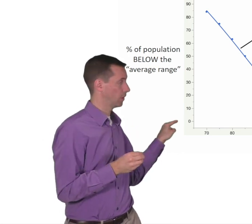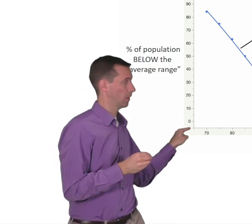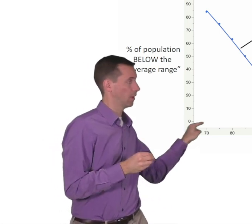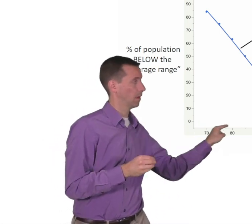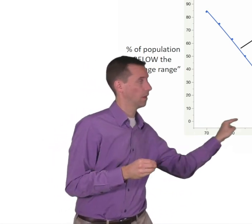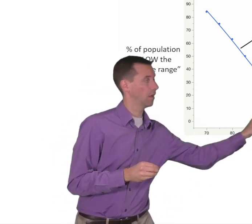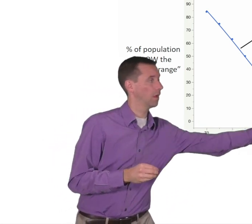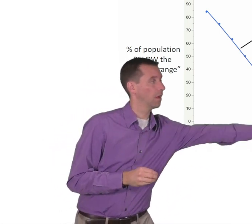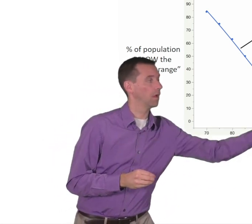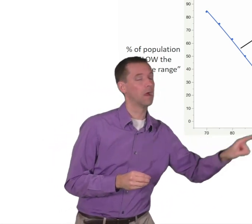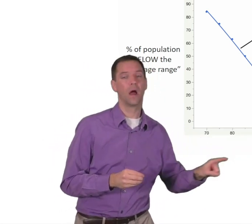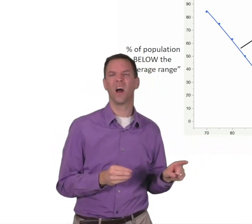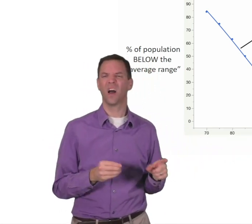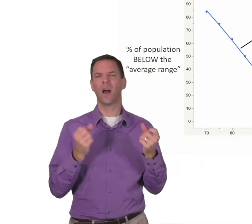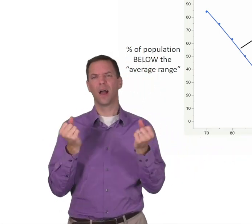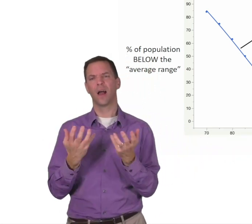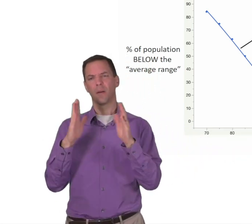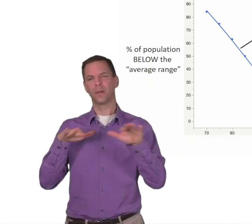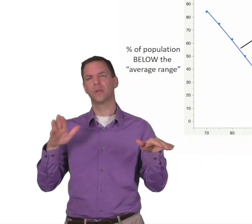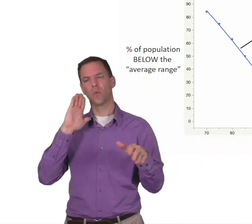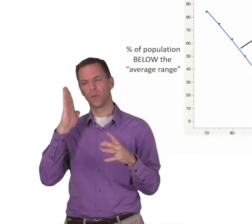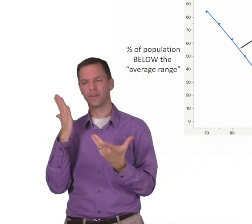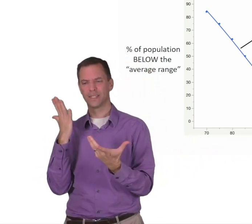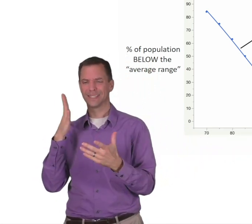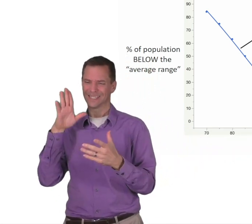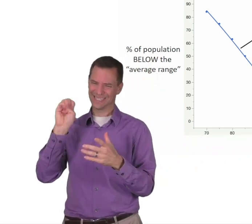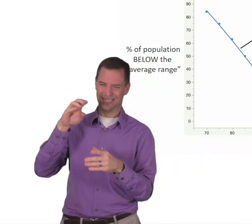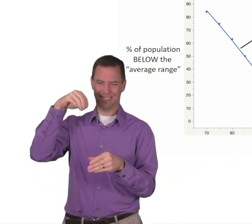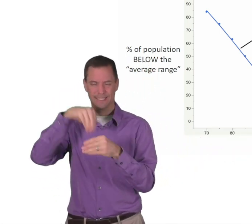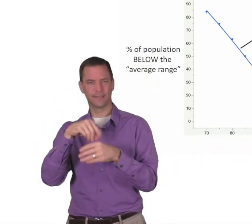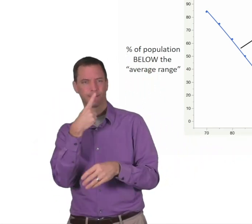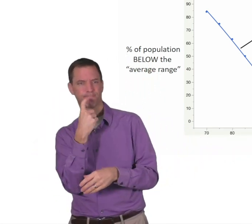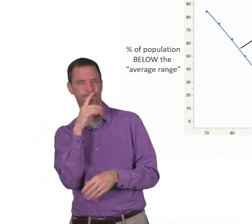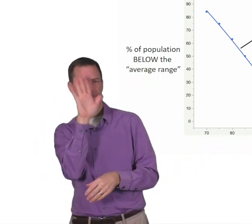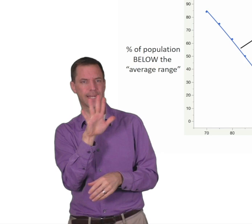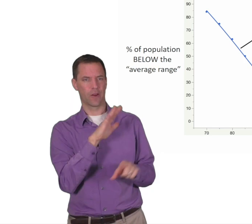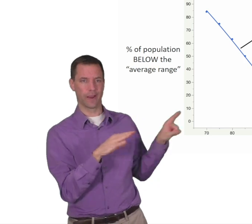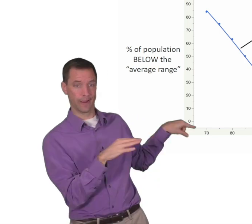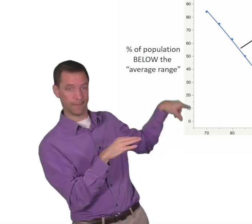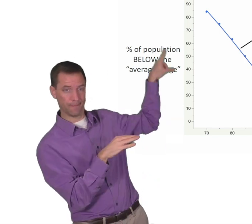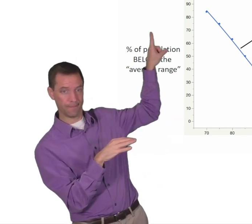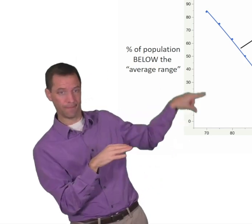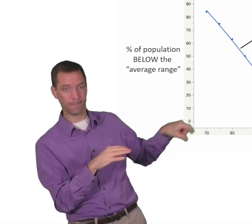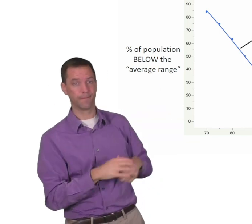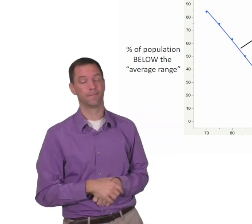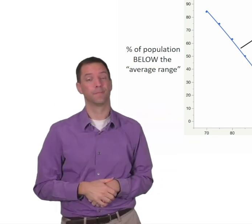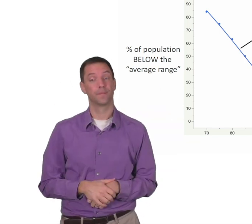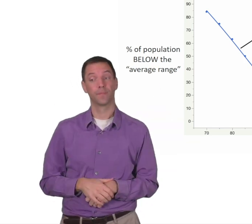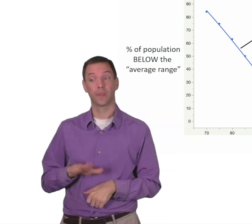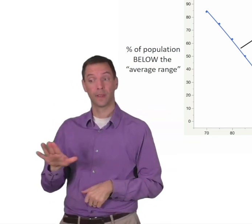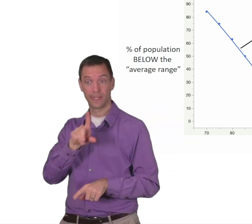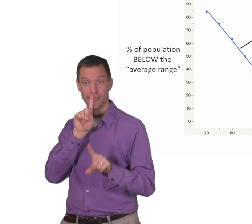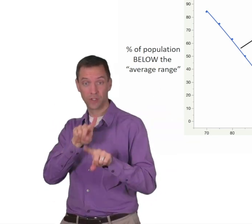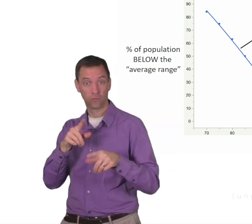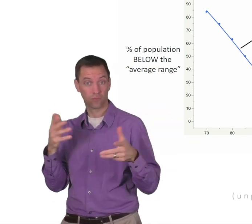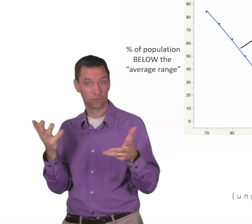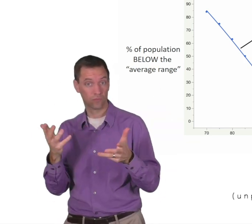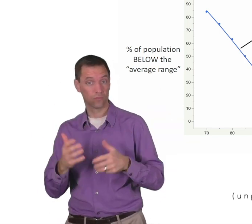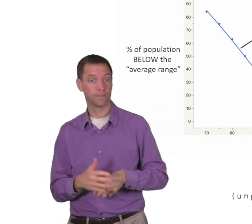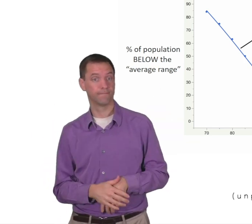each value on the x-axis, what % of cases would be in that red area. And here